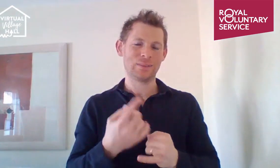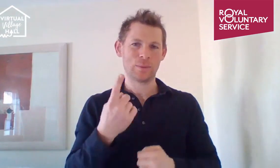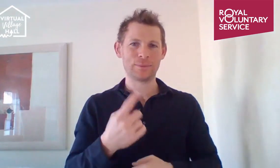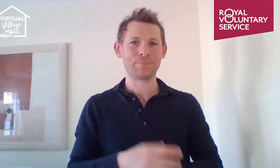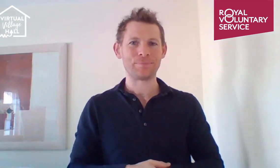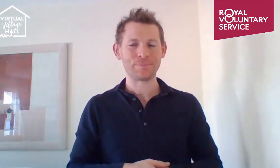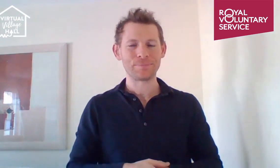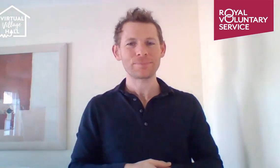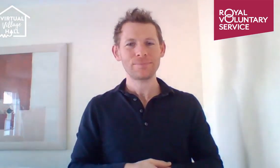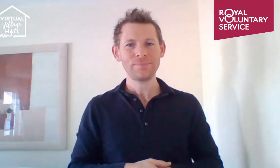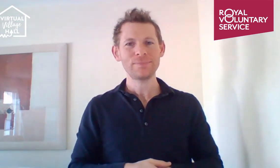And the last one